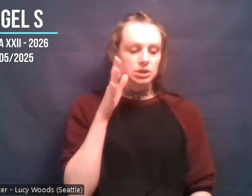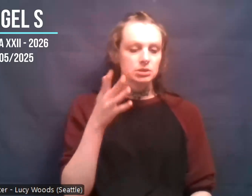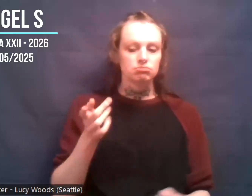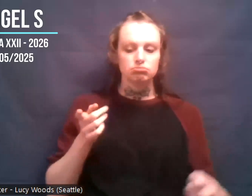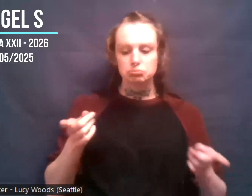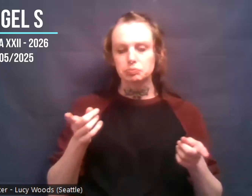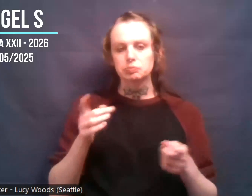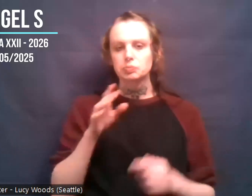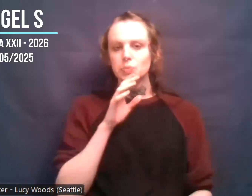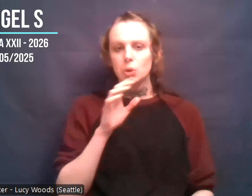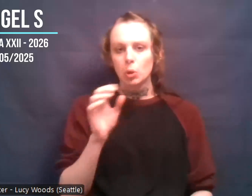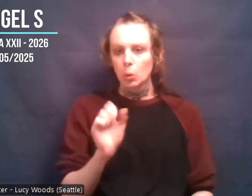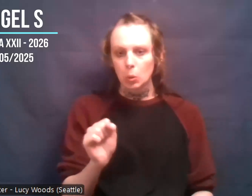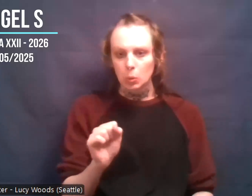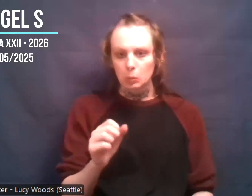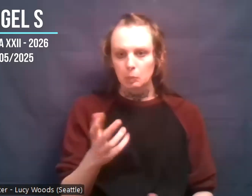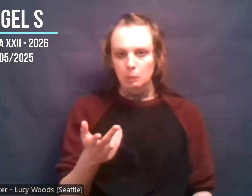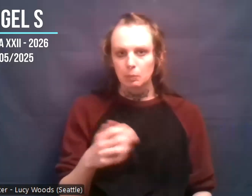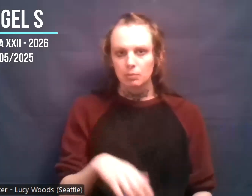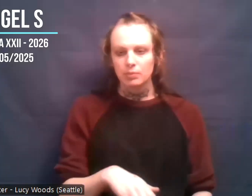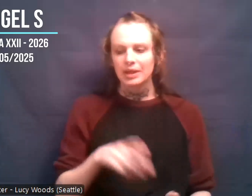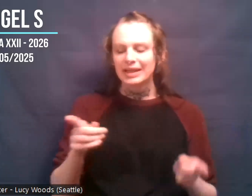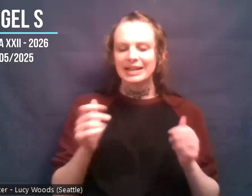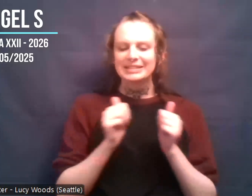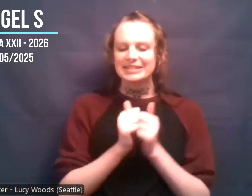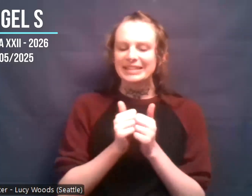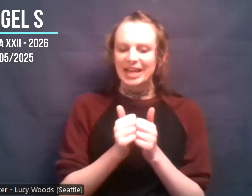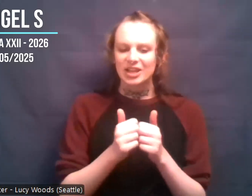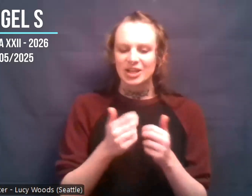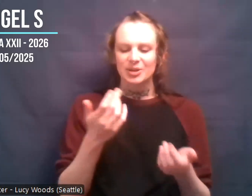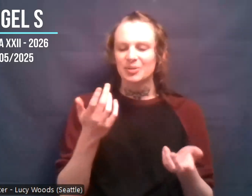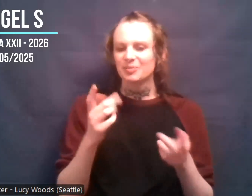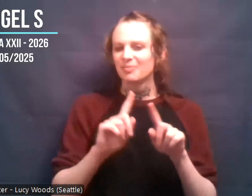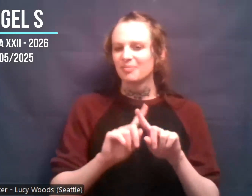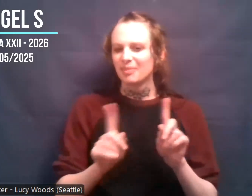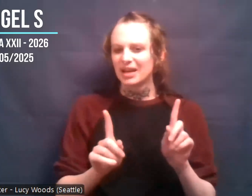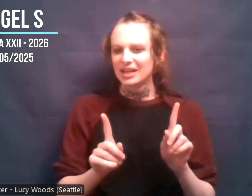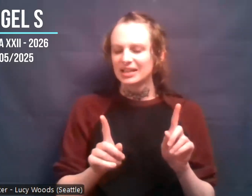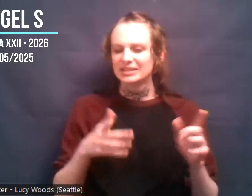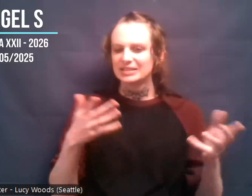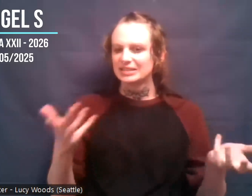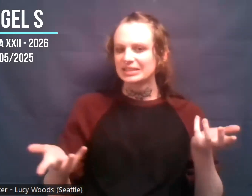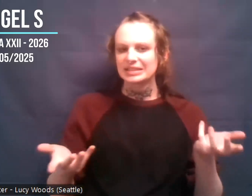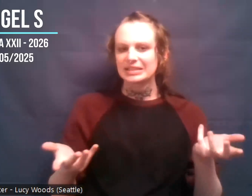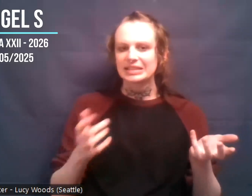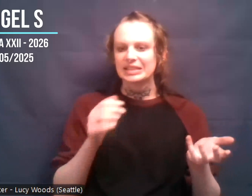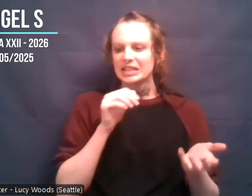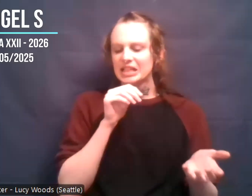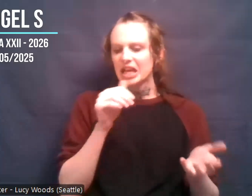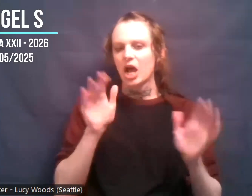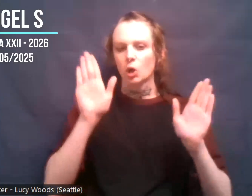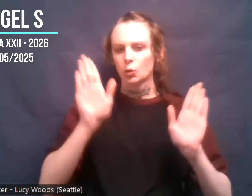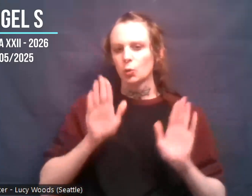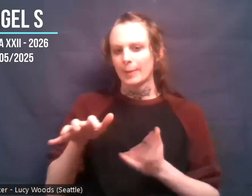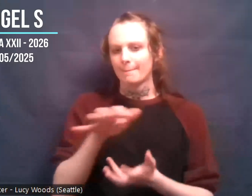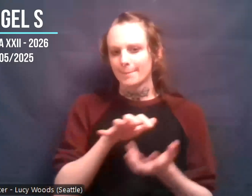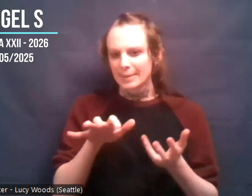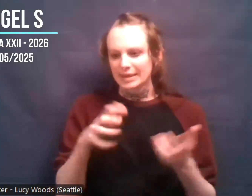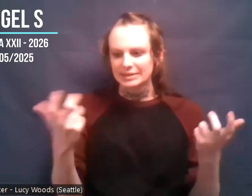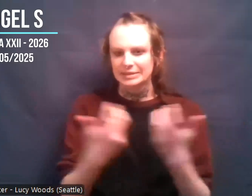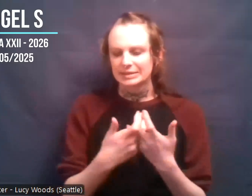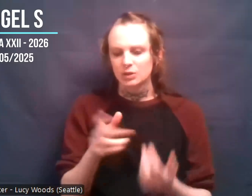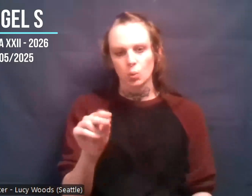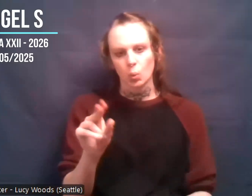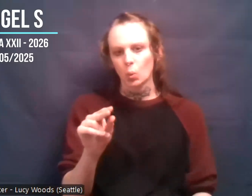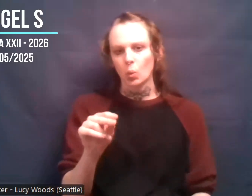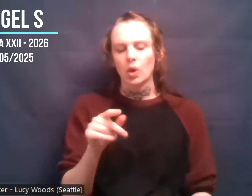water. Like they were together, but shouldn't have been. They just didn't mix. And there was a lot of domestic abuse happening at